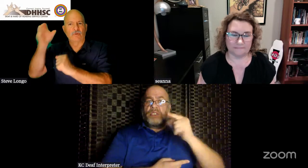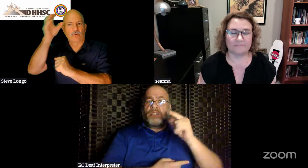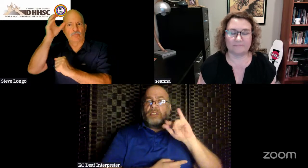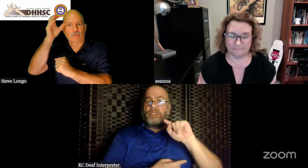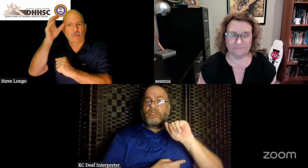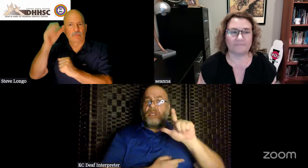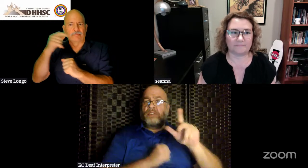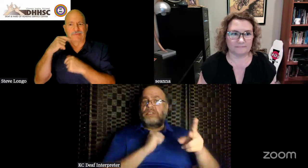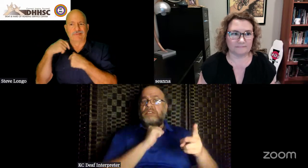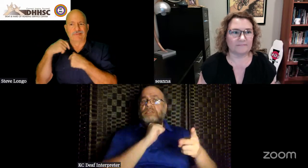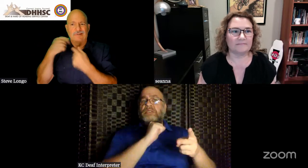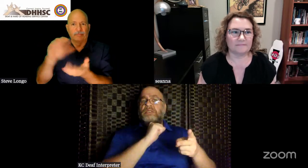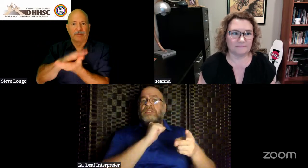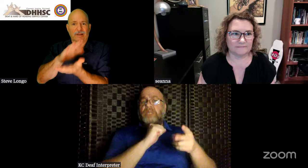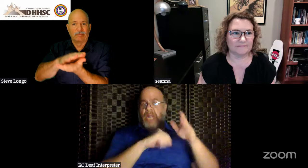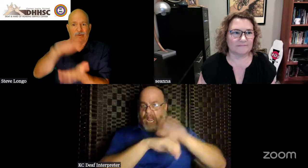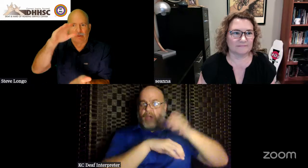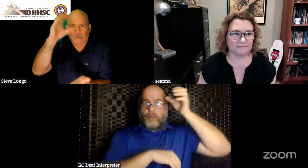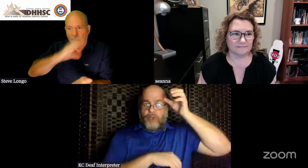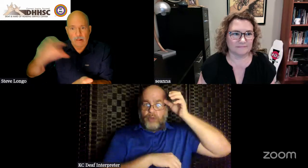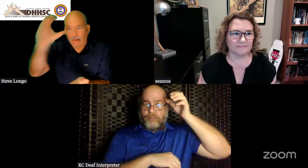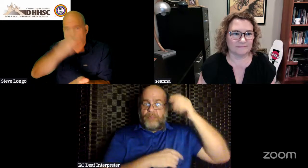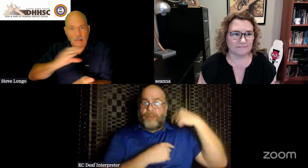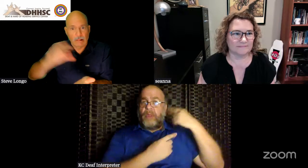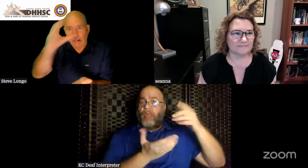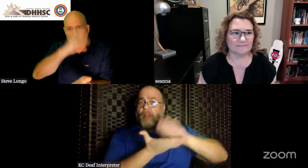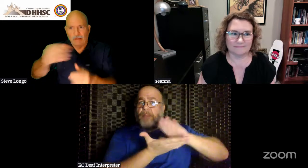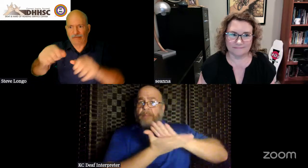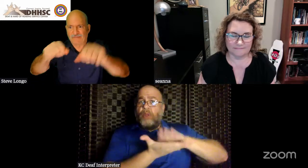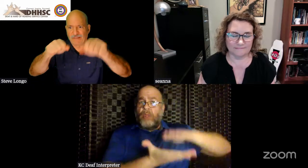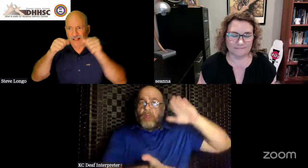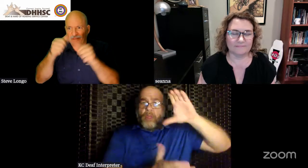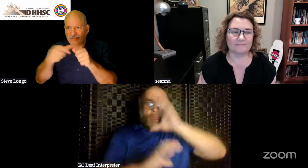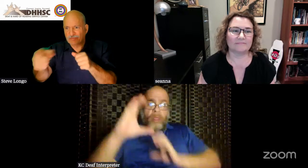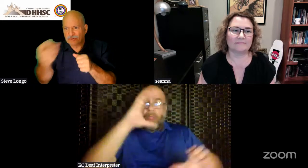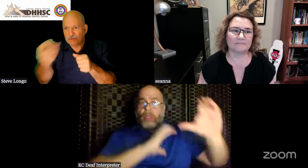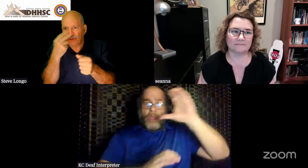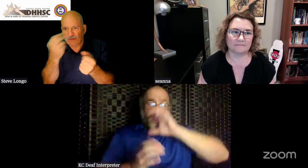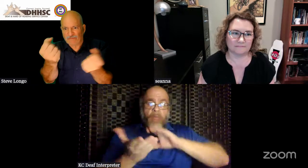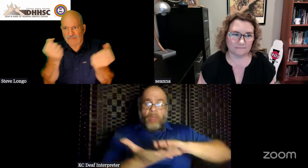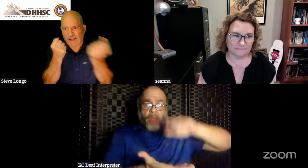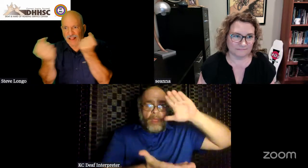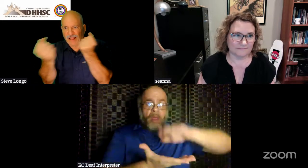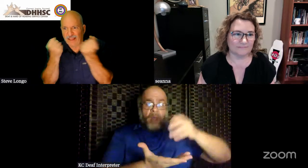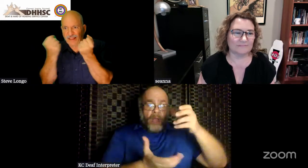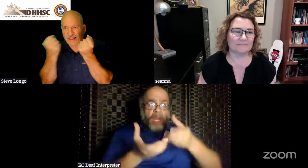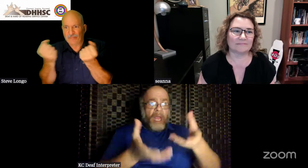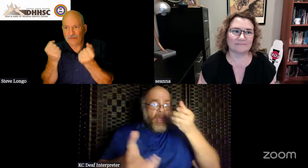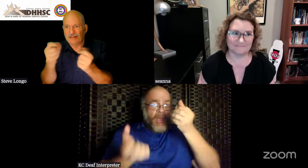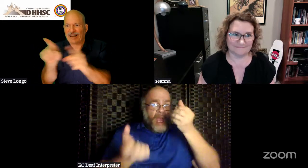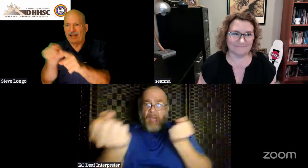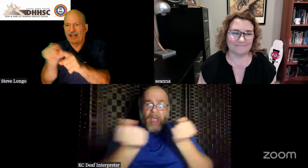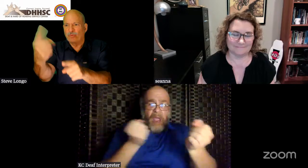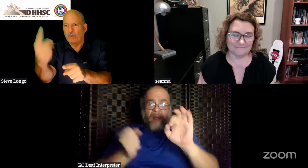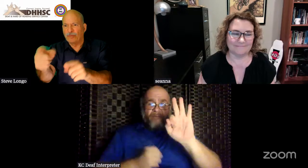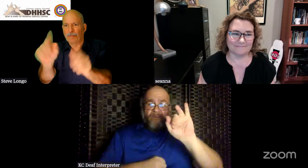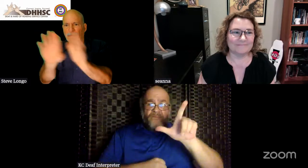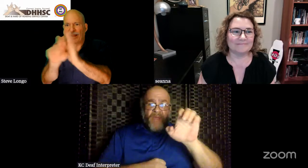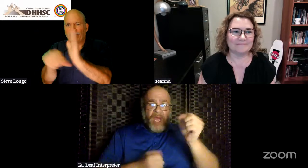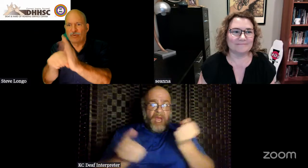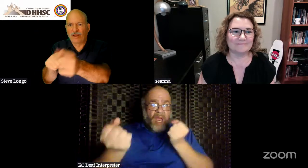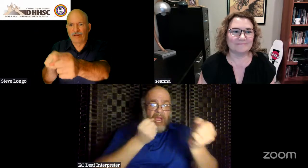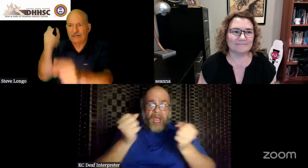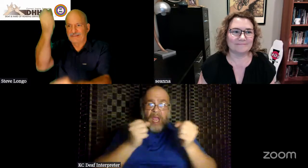the paper to digital transition on using computers and regarding